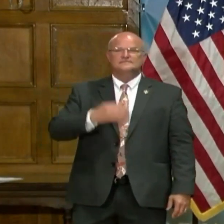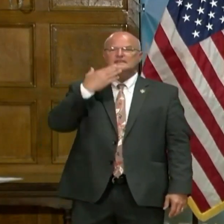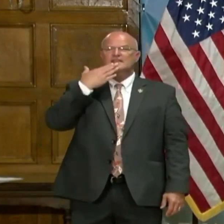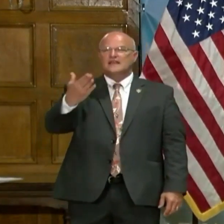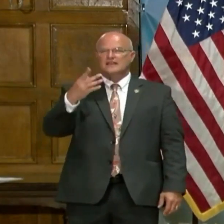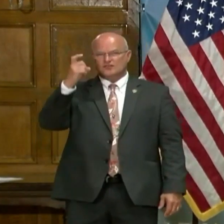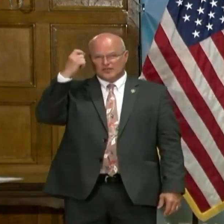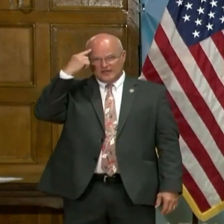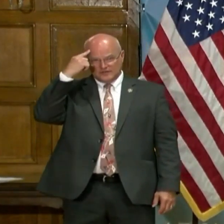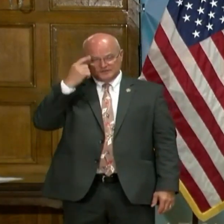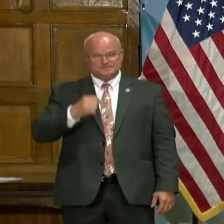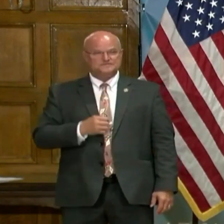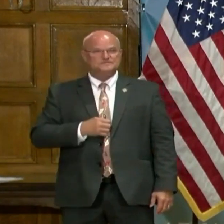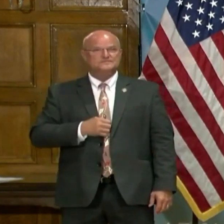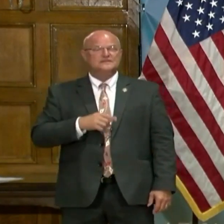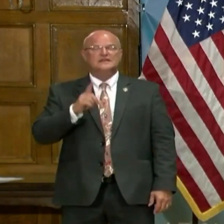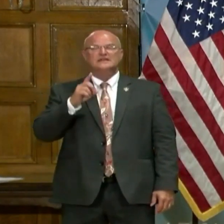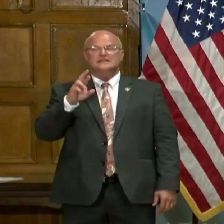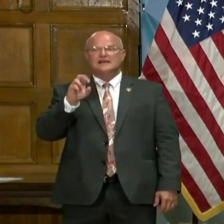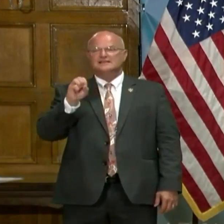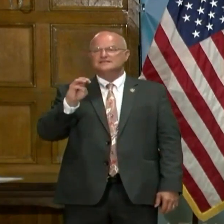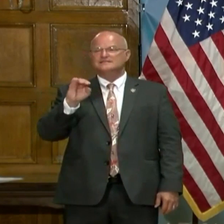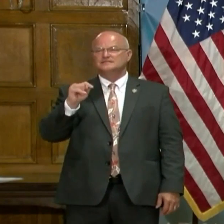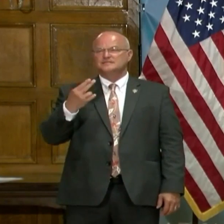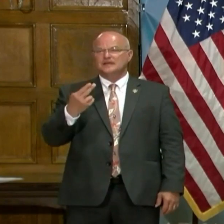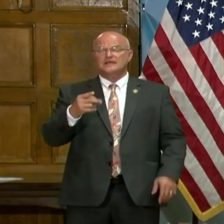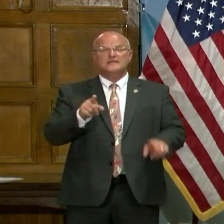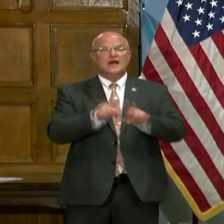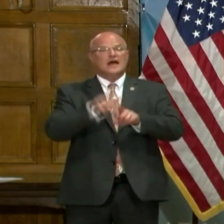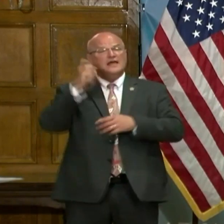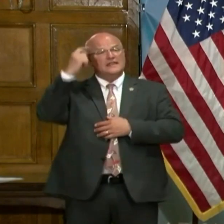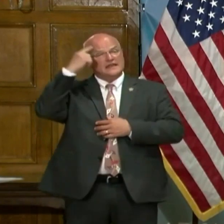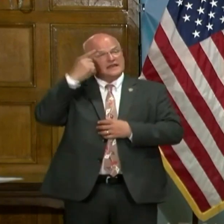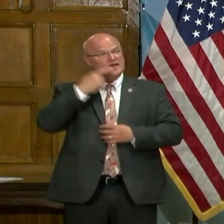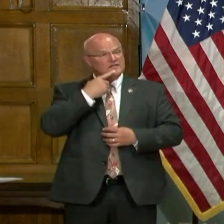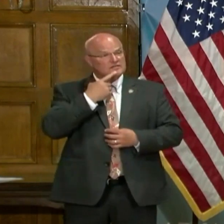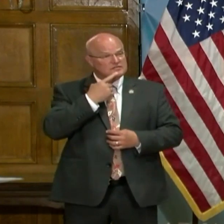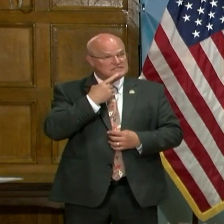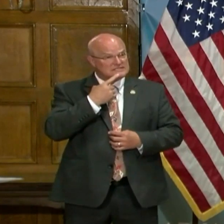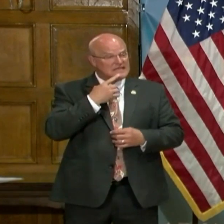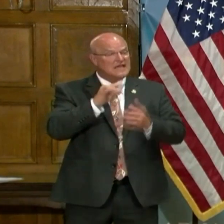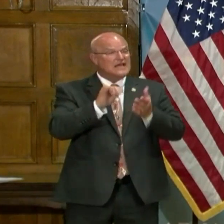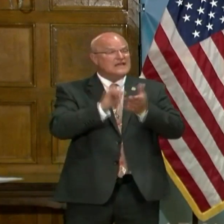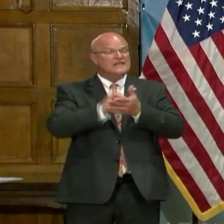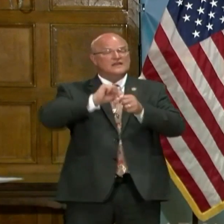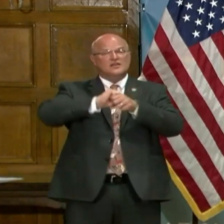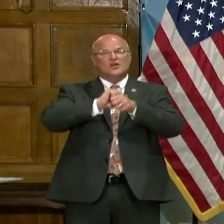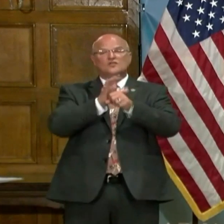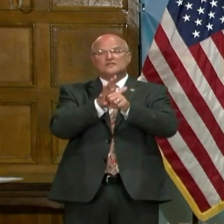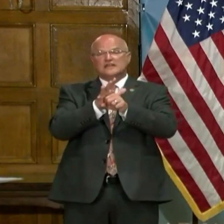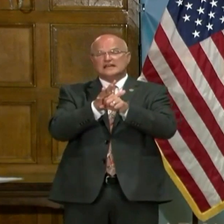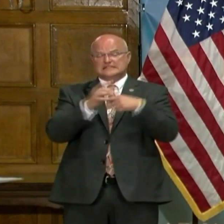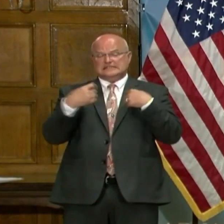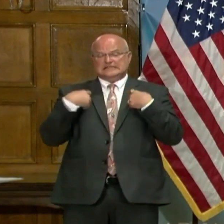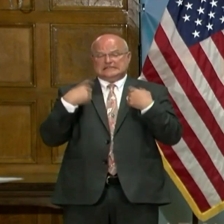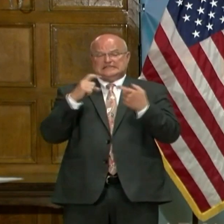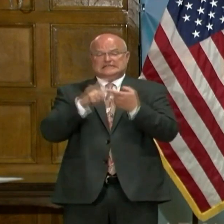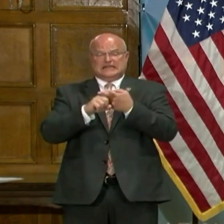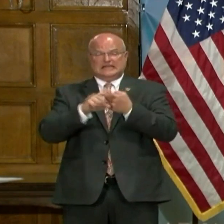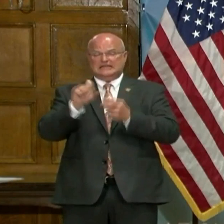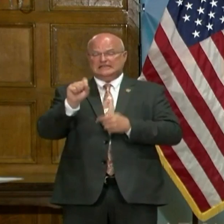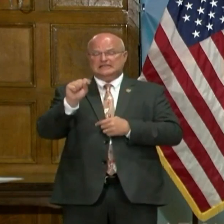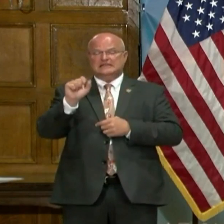Thank you, Governor. Dr. Smith. So as the governor mentioned, the COVID-19 Latinx stakeholders